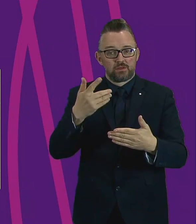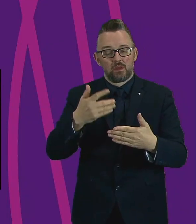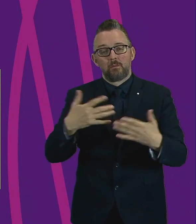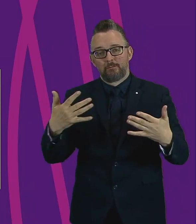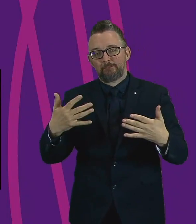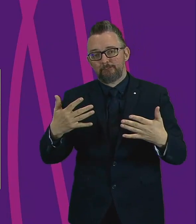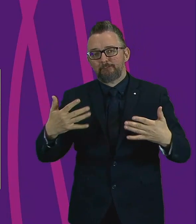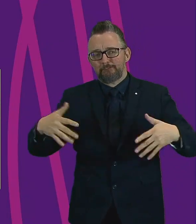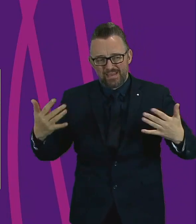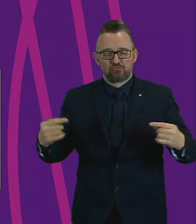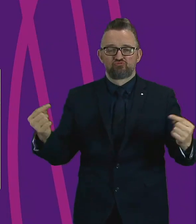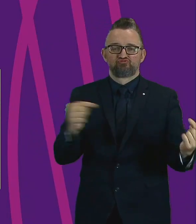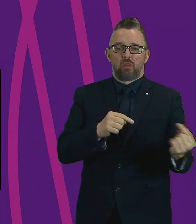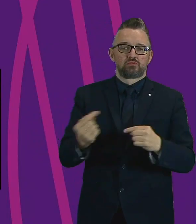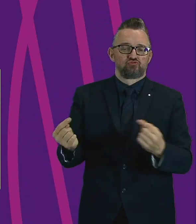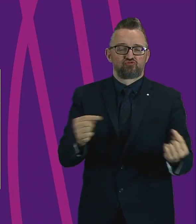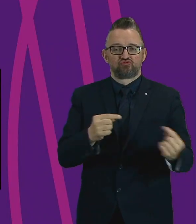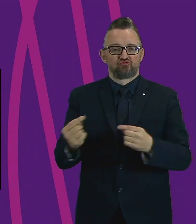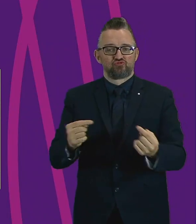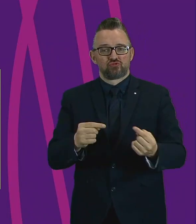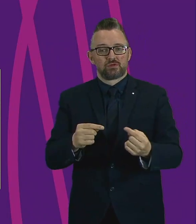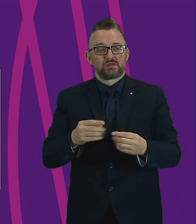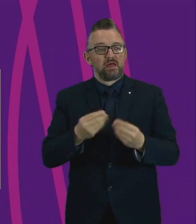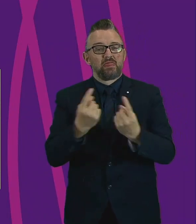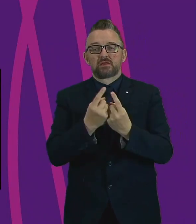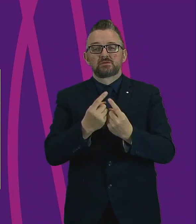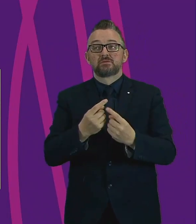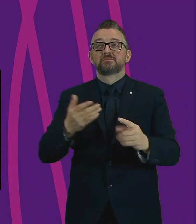challenges overcome, things that we might never have considered